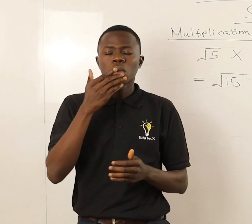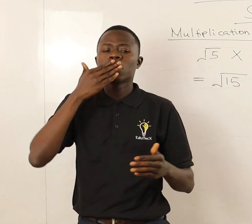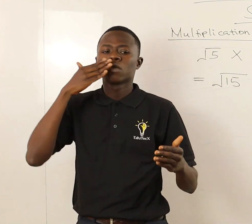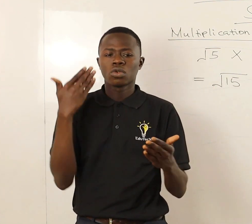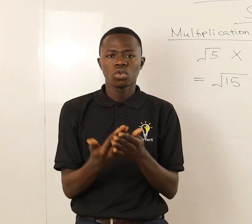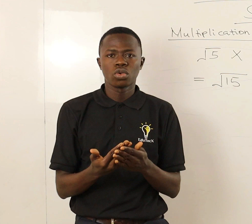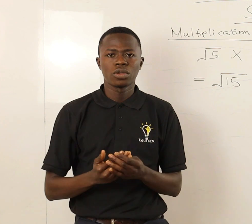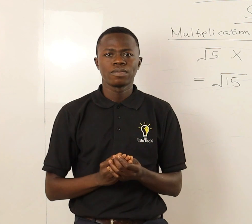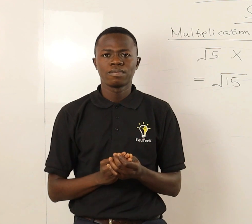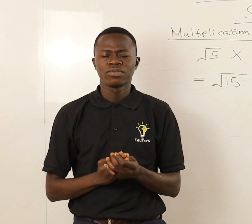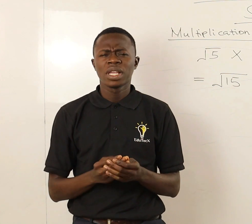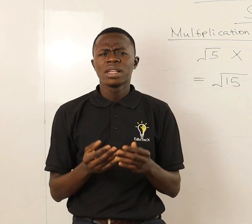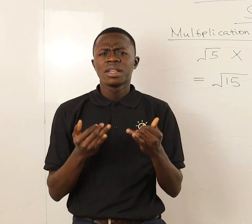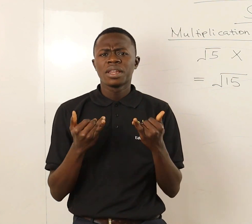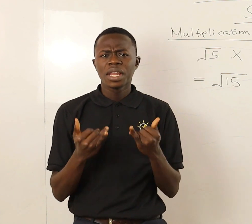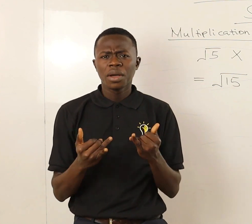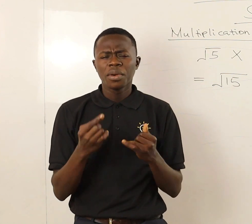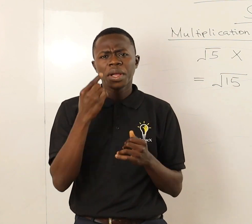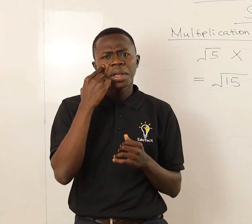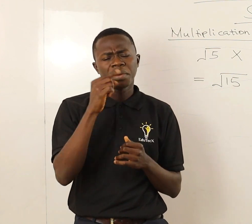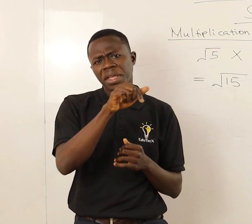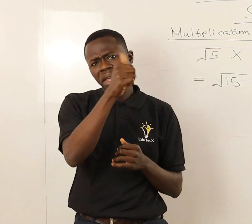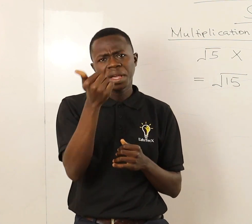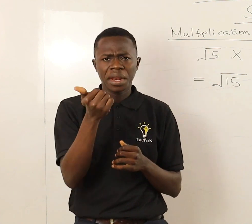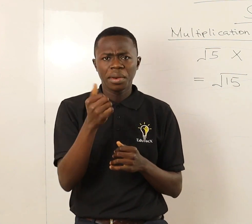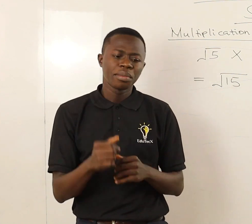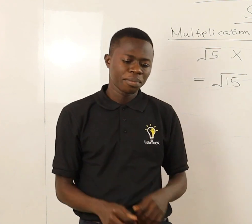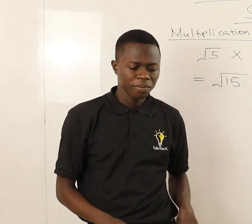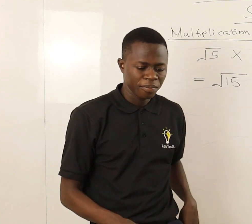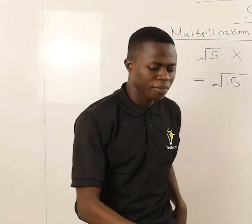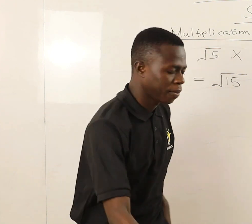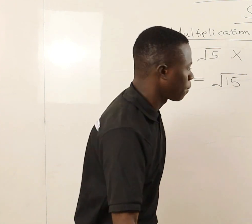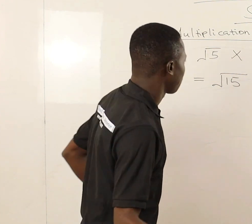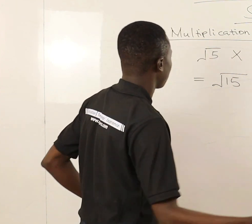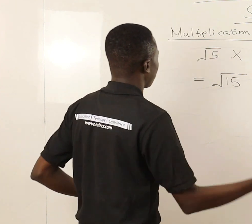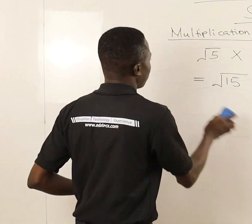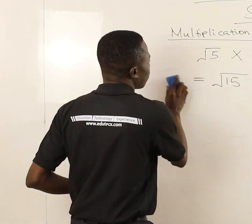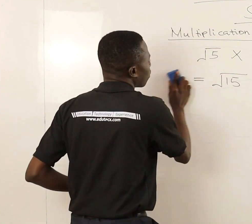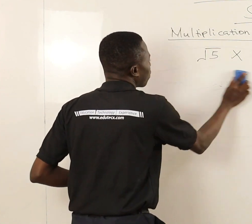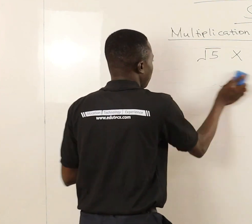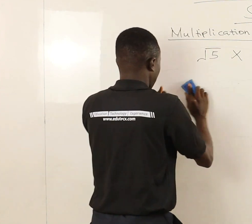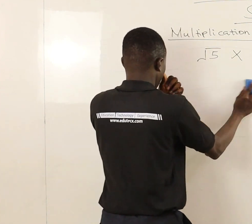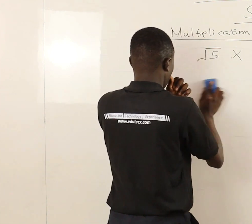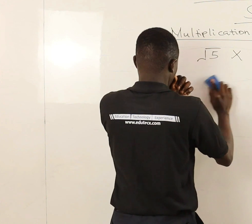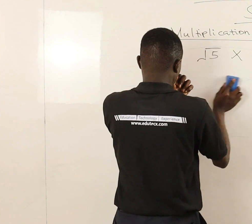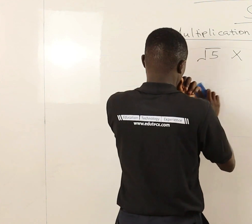that. Now let's take a look at another form of this question.